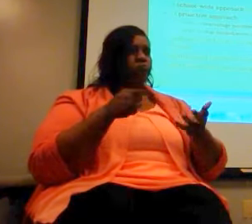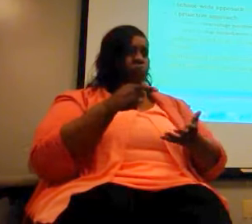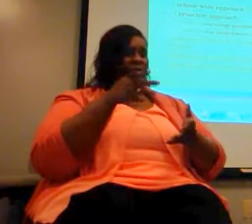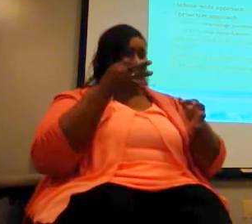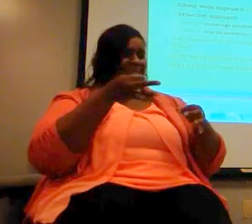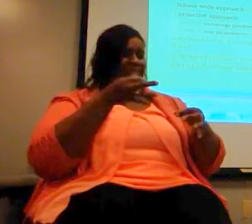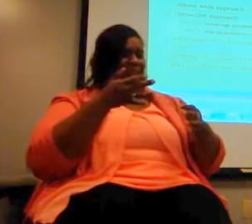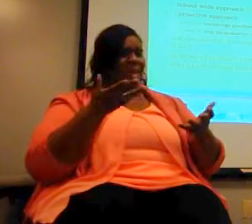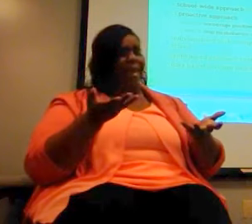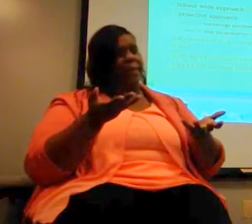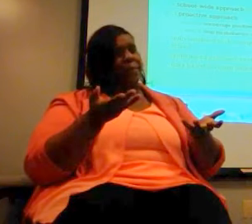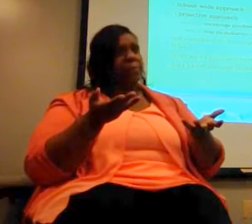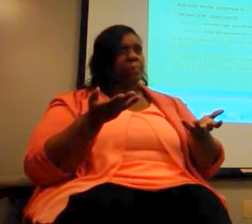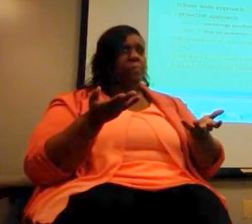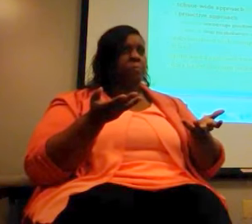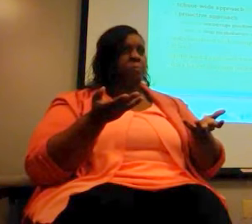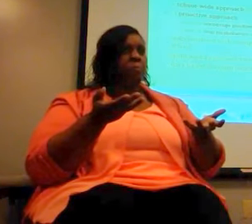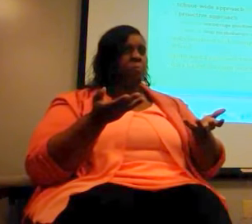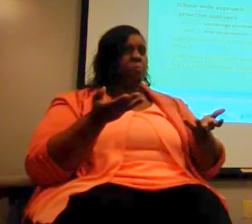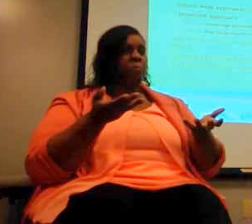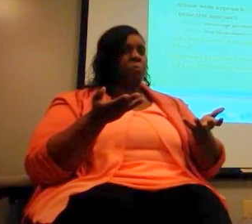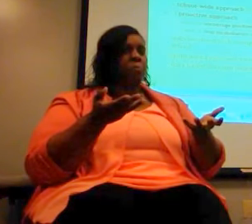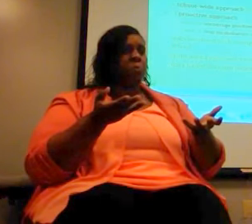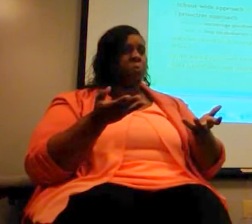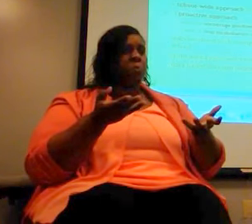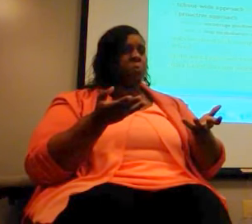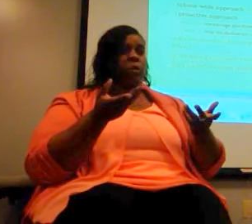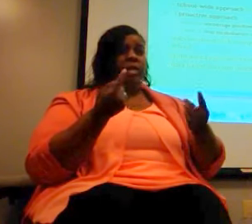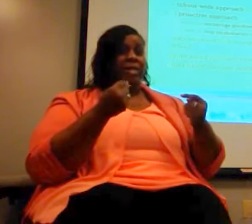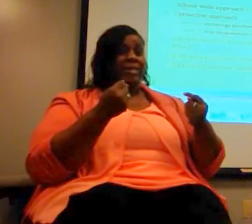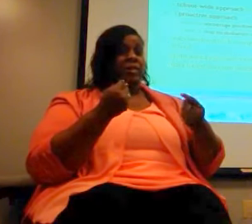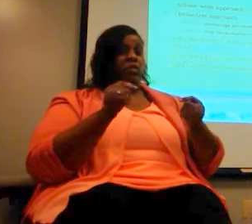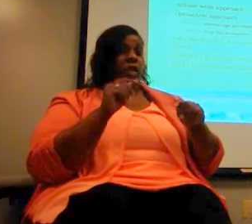decide to calculate, tally,